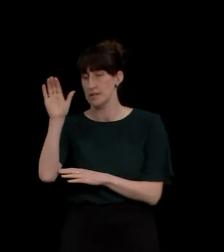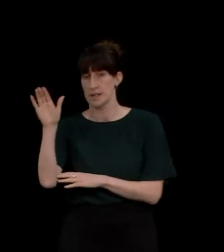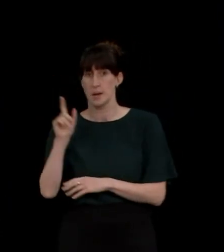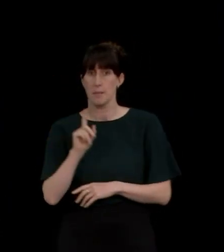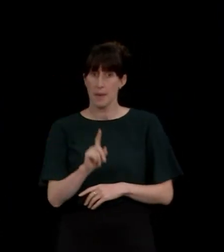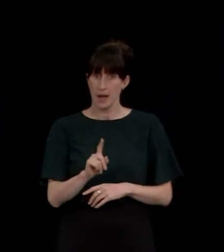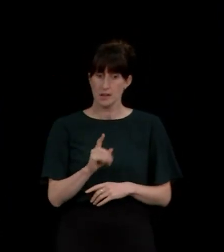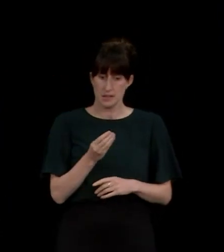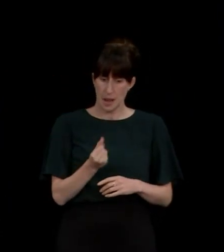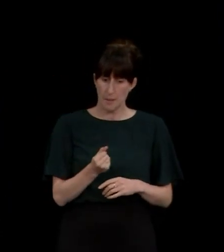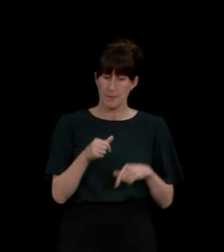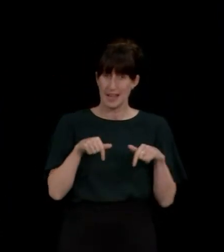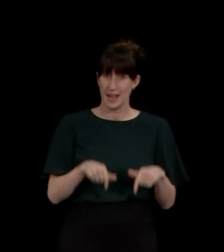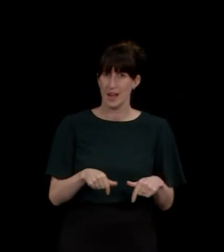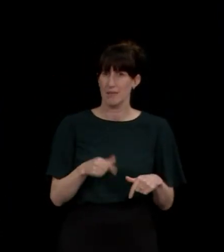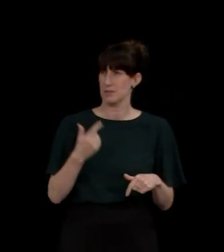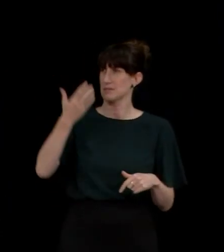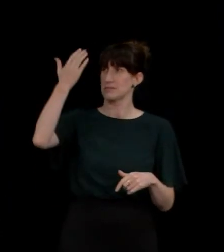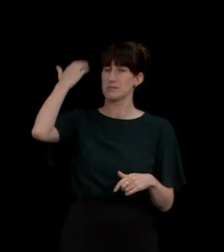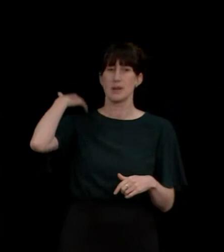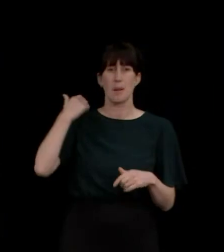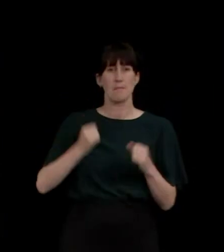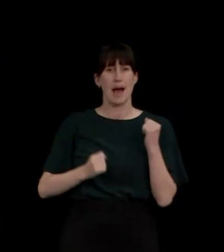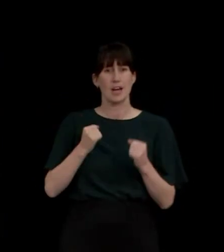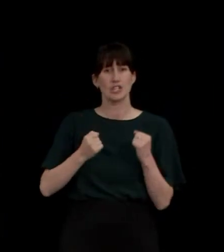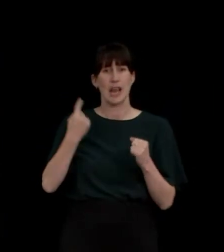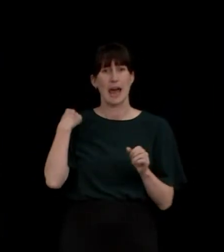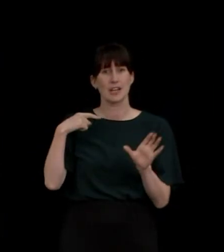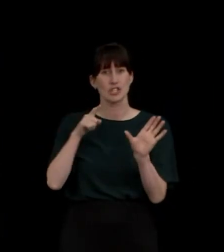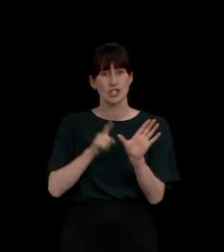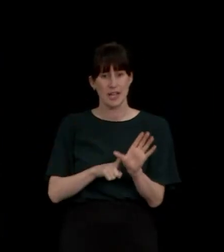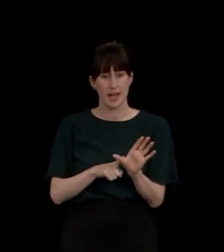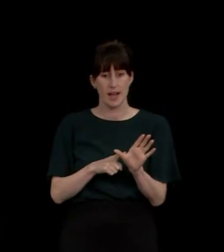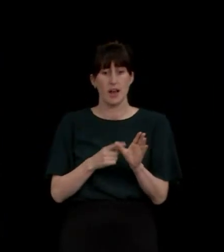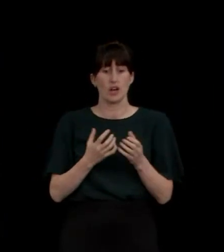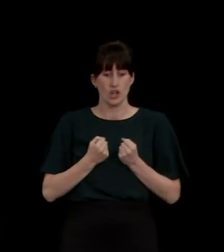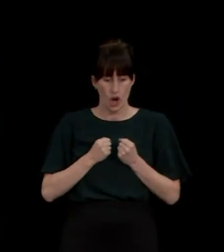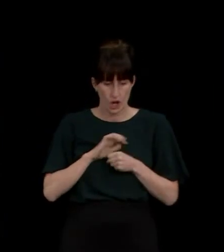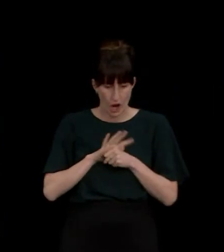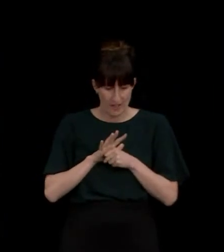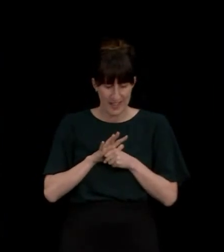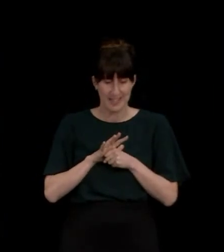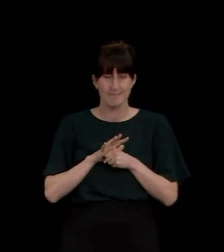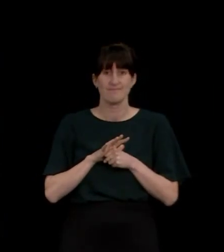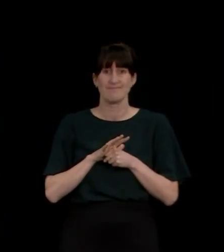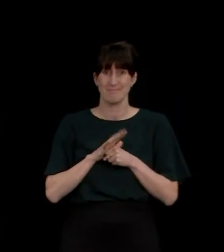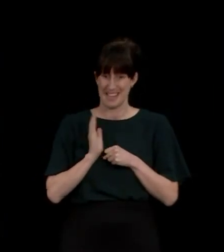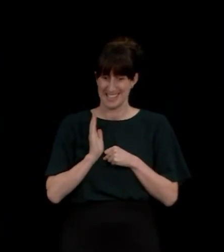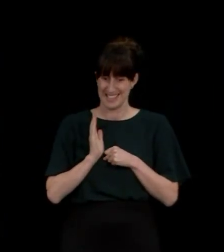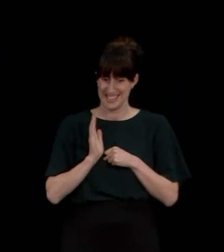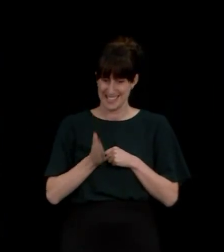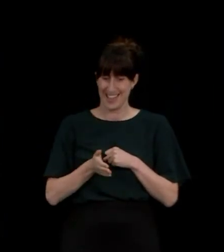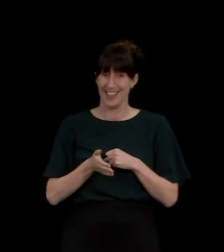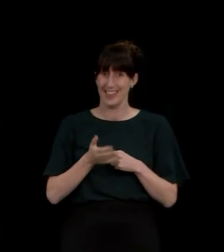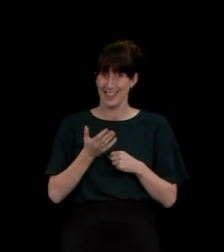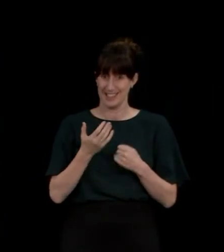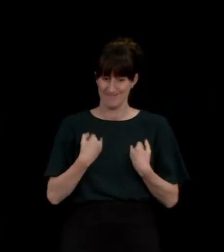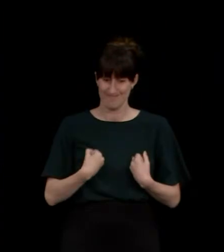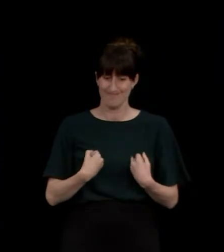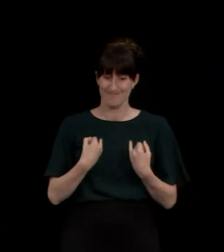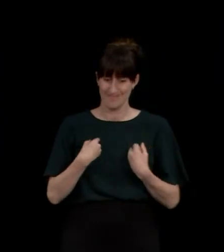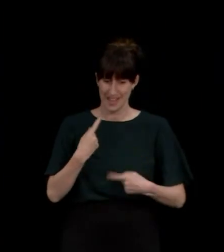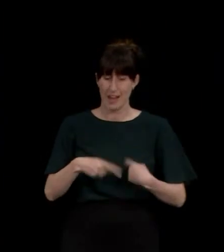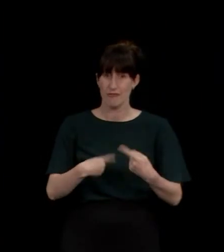particularly through that first lockdown, who experienced COVID, well over a year ago, who continue to report